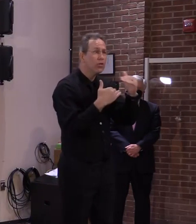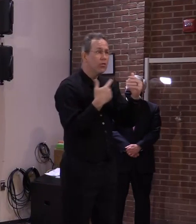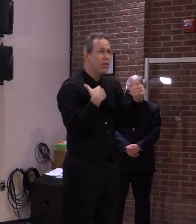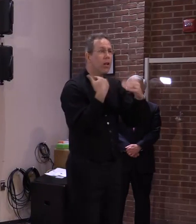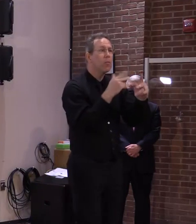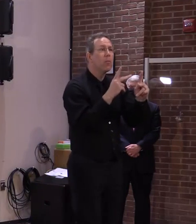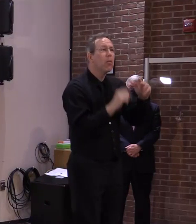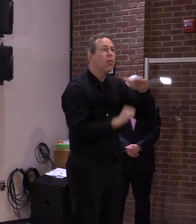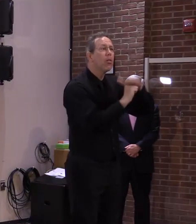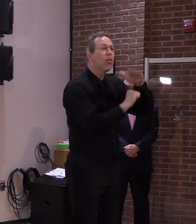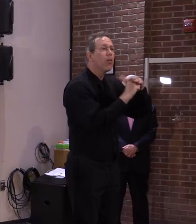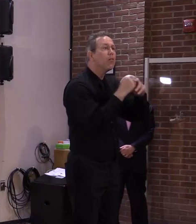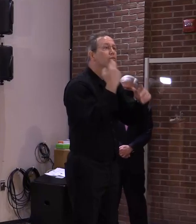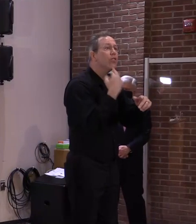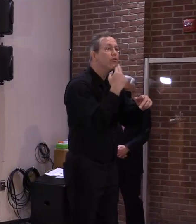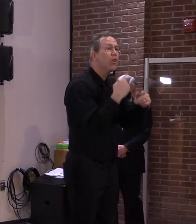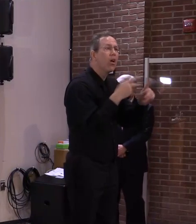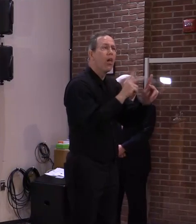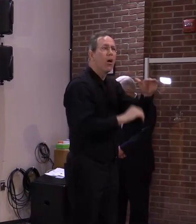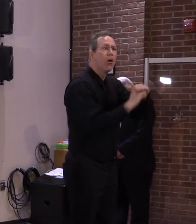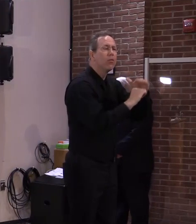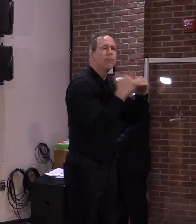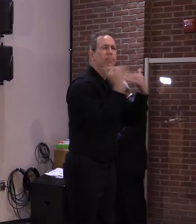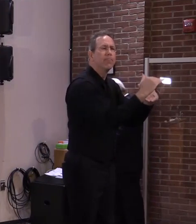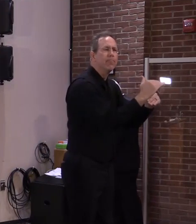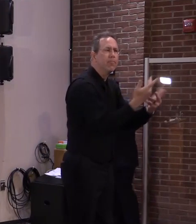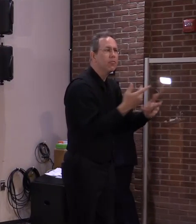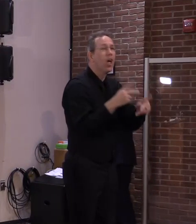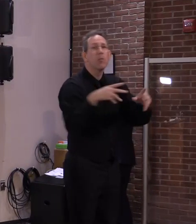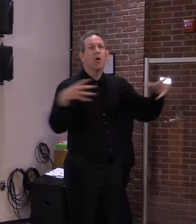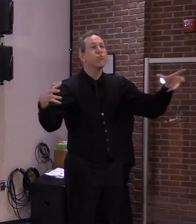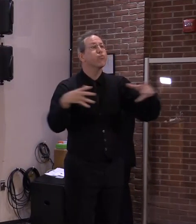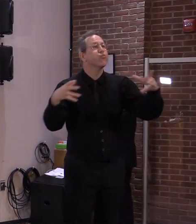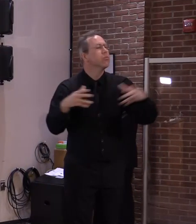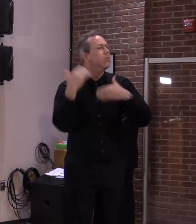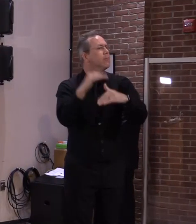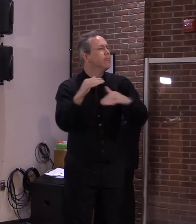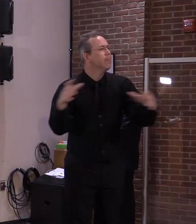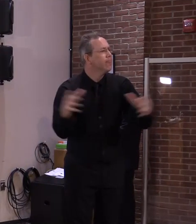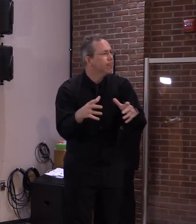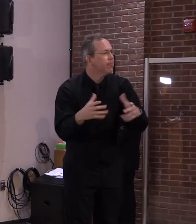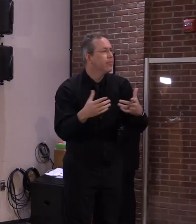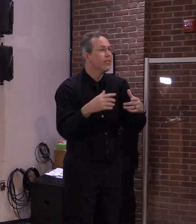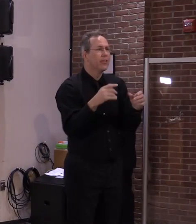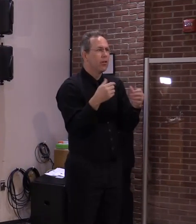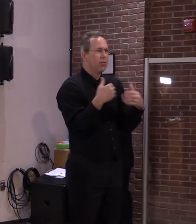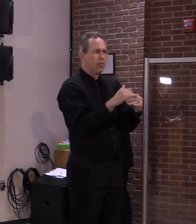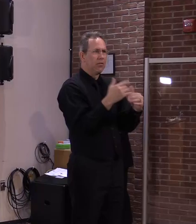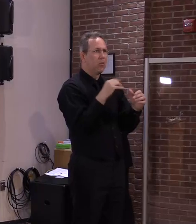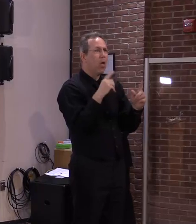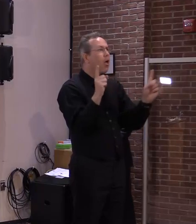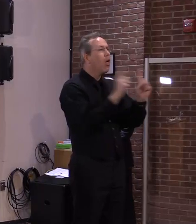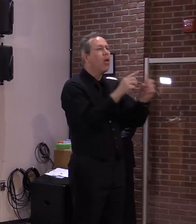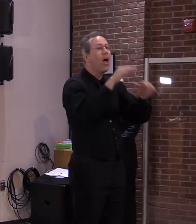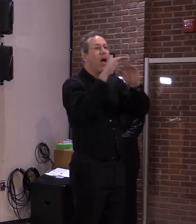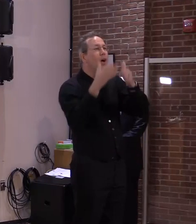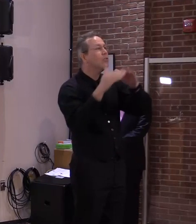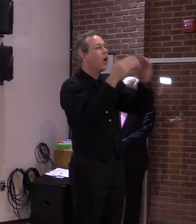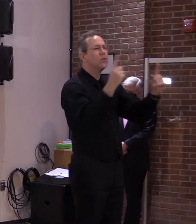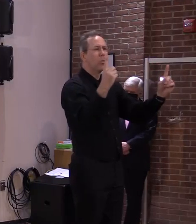two non-vaccinated households at a time. And while we made some small spigot turns for restaurants,